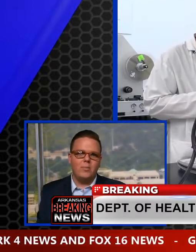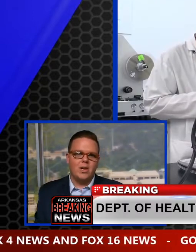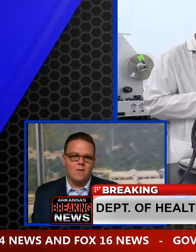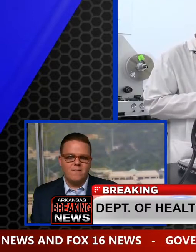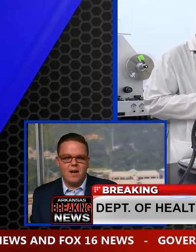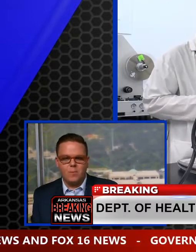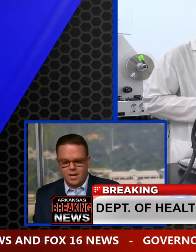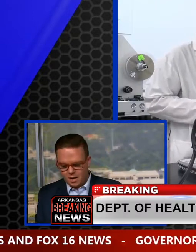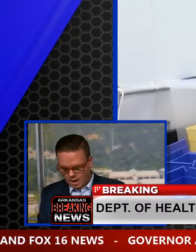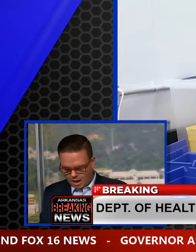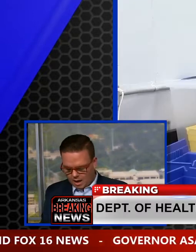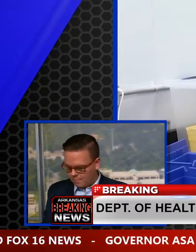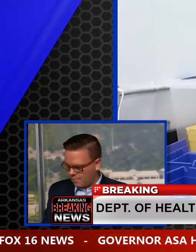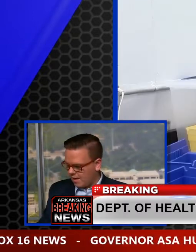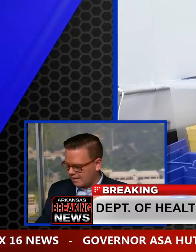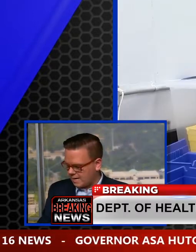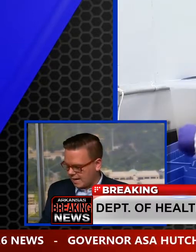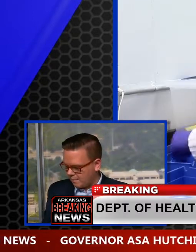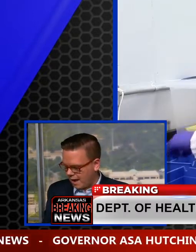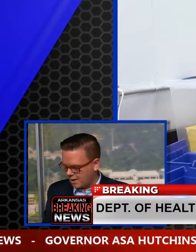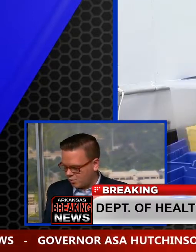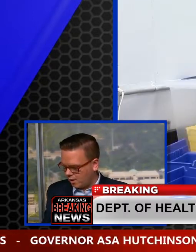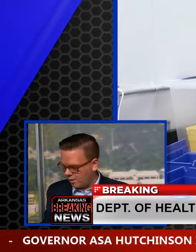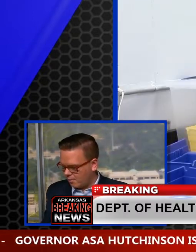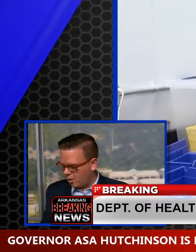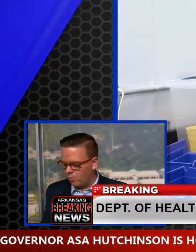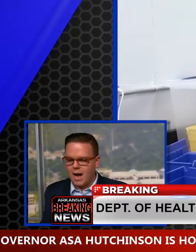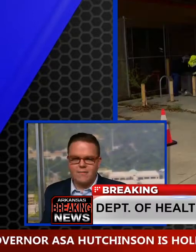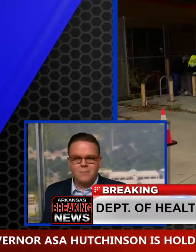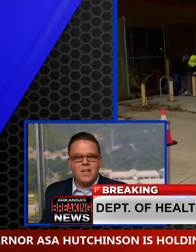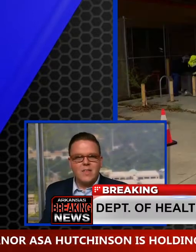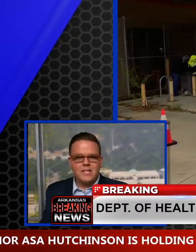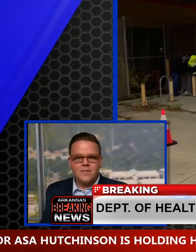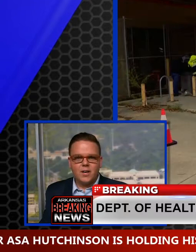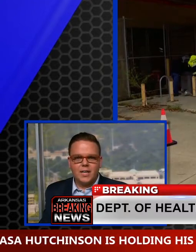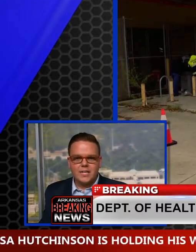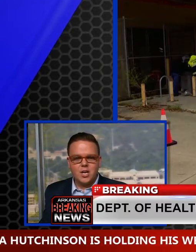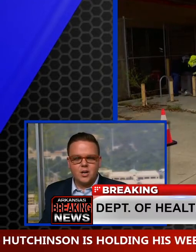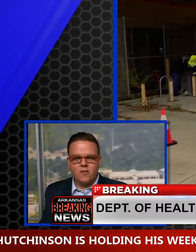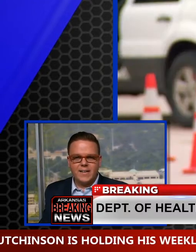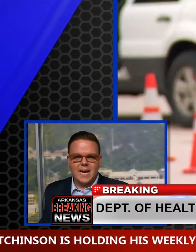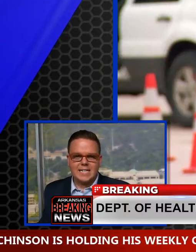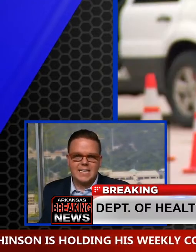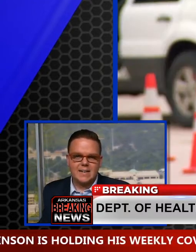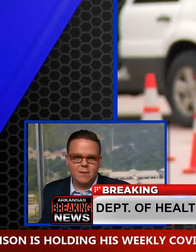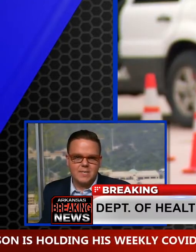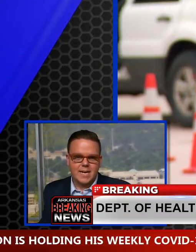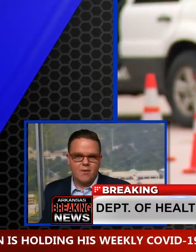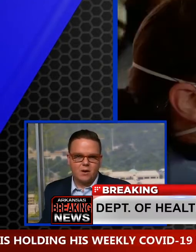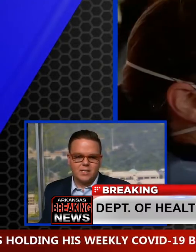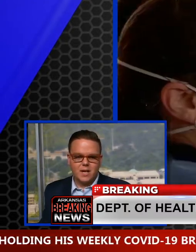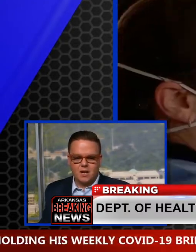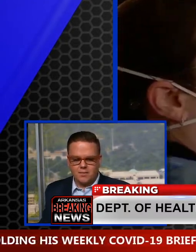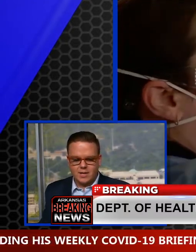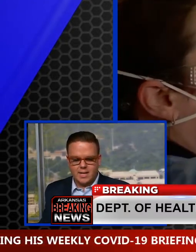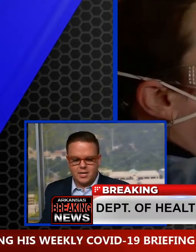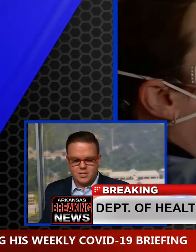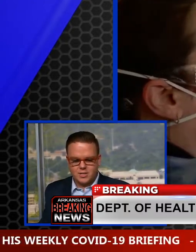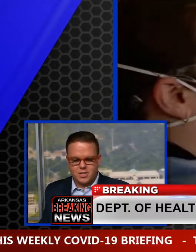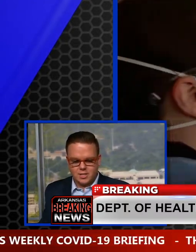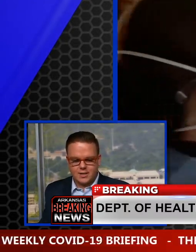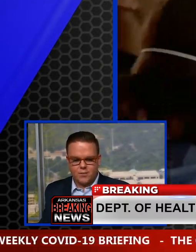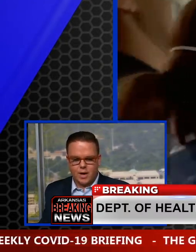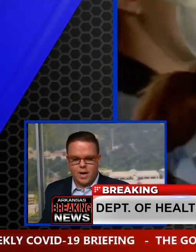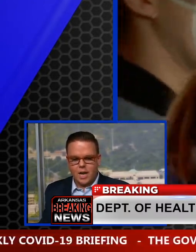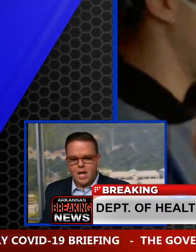tomorrow. He'll be notified when that second batch will arrive. That's the very latest on COVID-19 from the state of Arkansas. Governor Asa